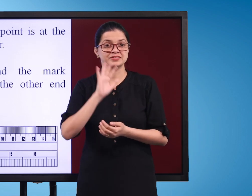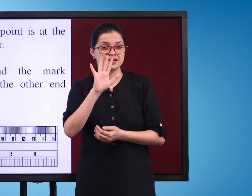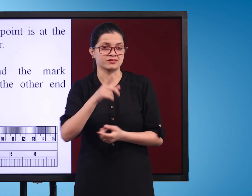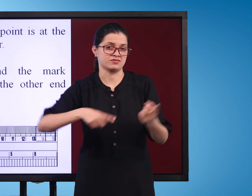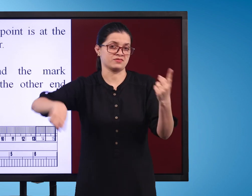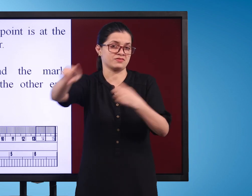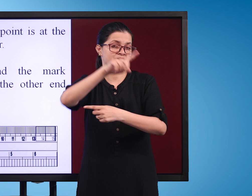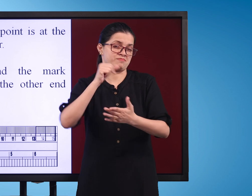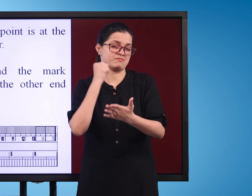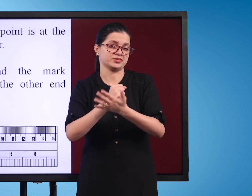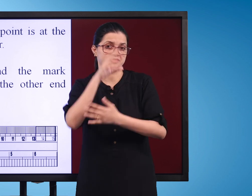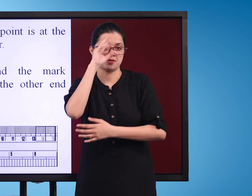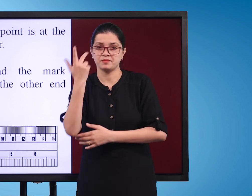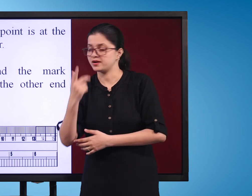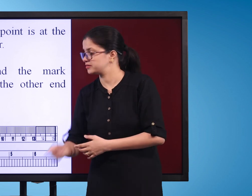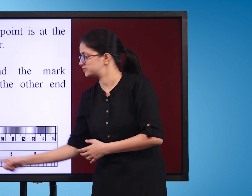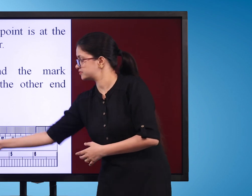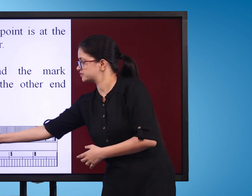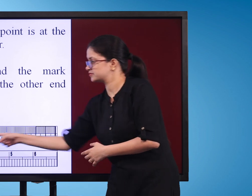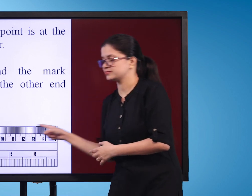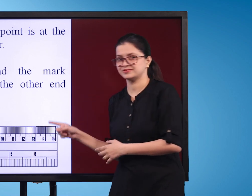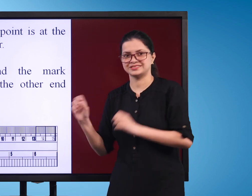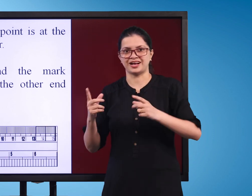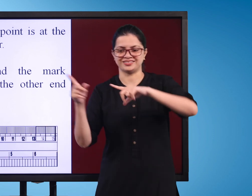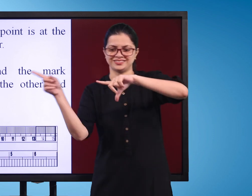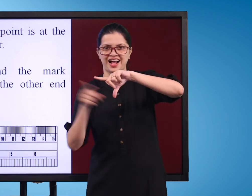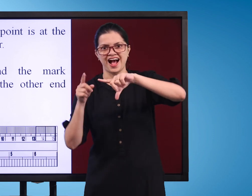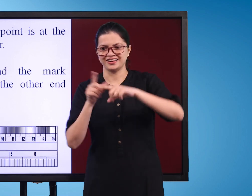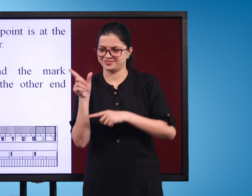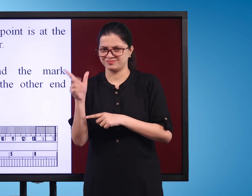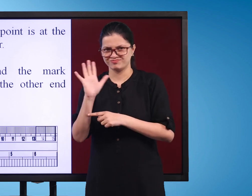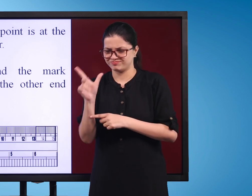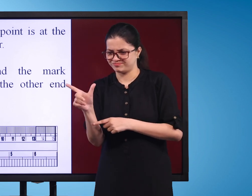Ensure that one end point is at the 0 mark of the ruler.